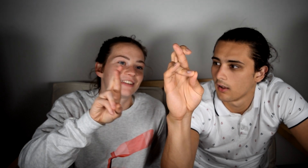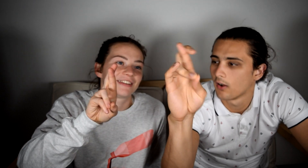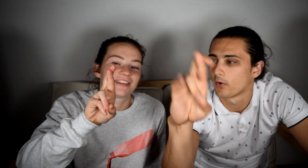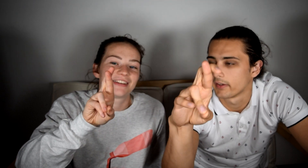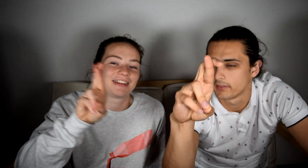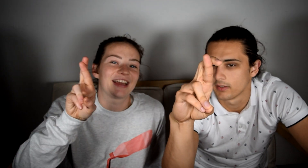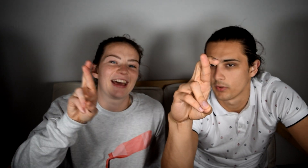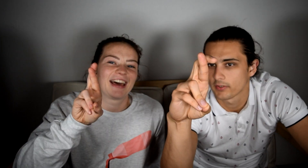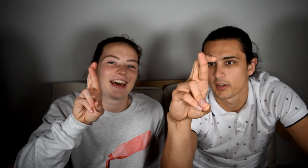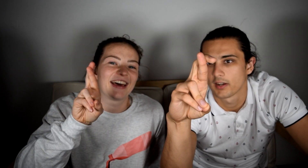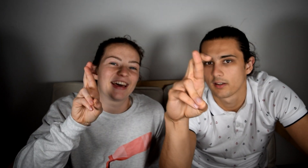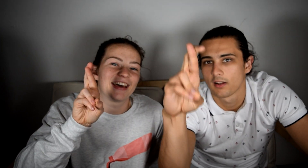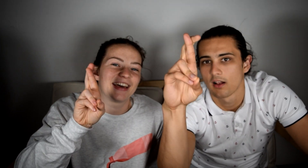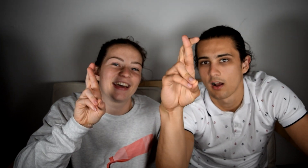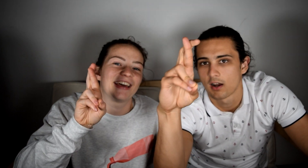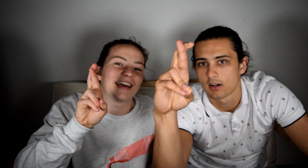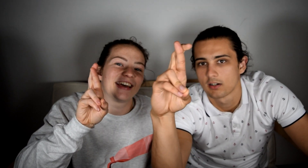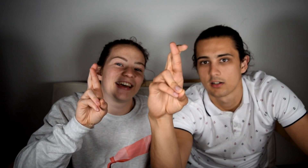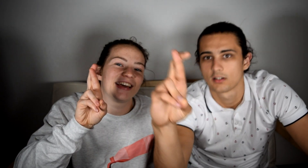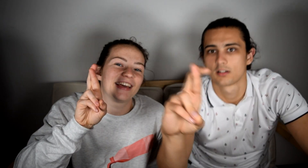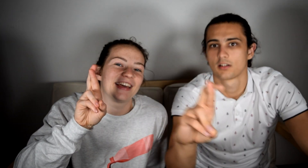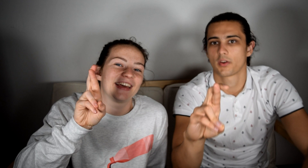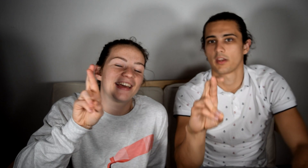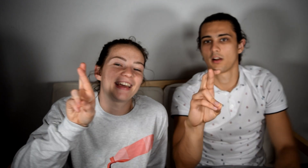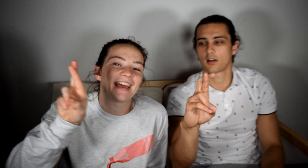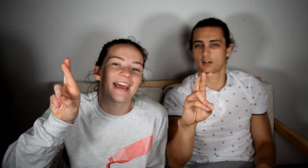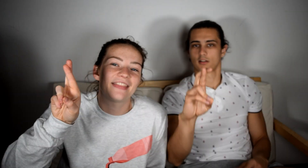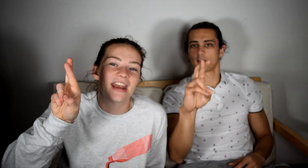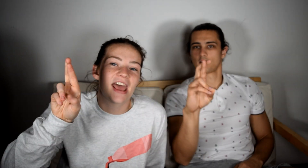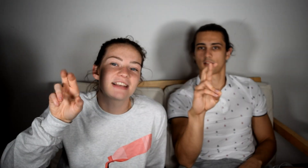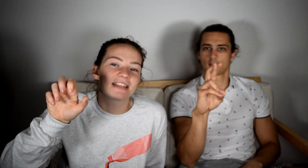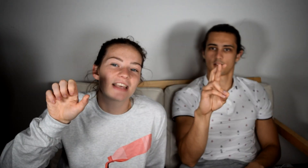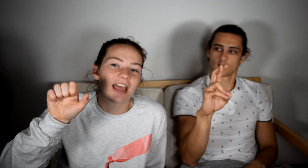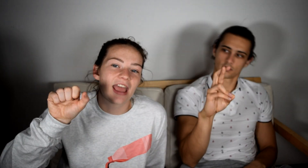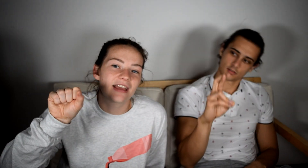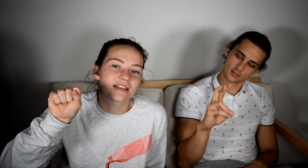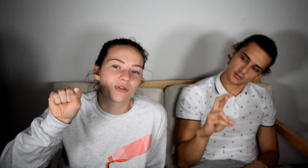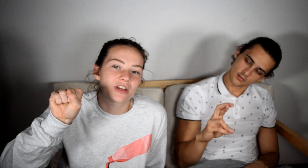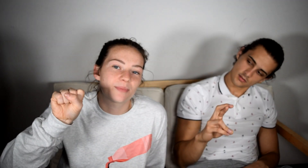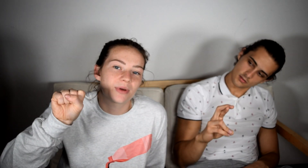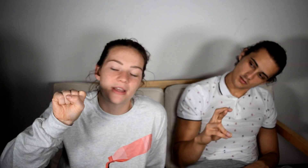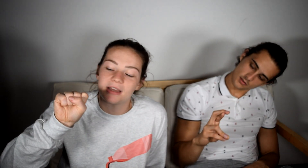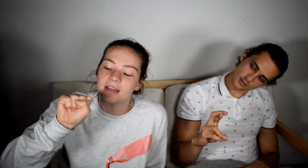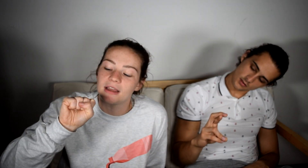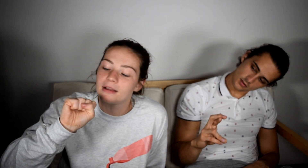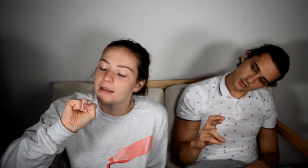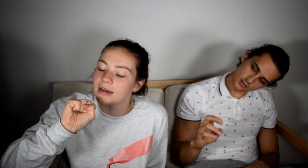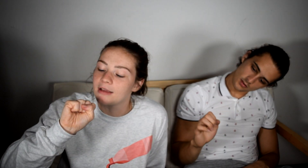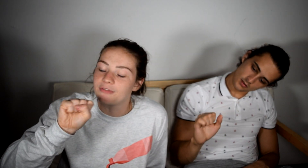Oh, okay, it's the other ones. Okay, got it. R. Okay, R. And then S is like A, except you're gonna put it in front